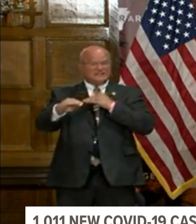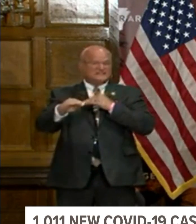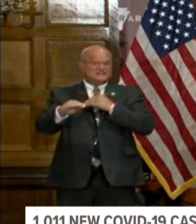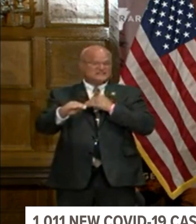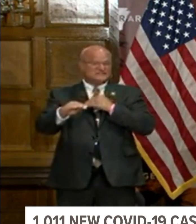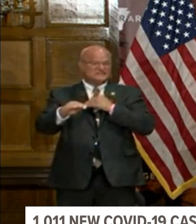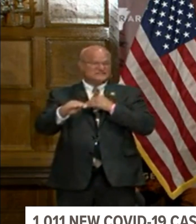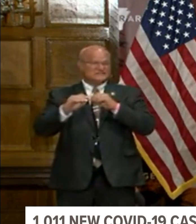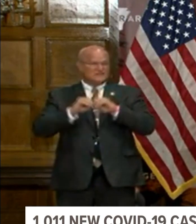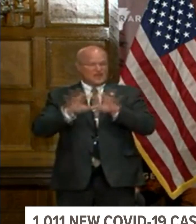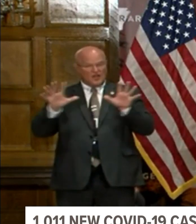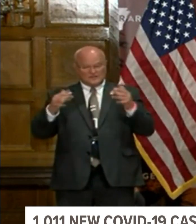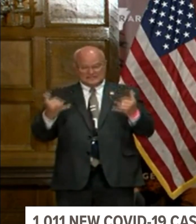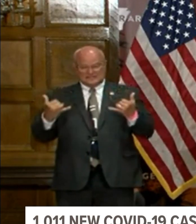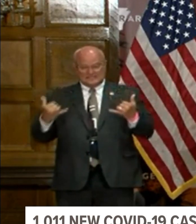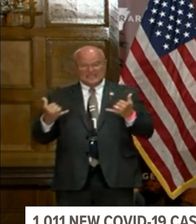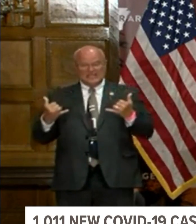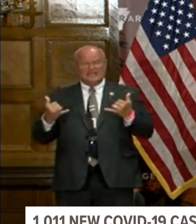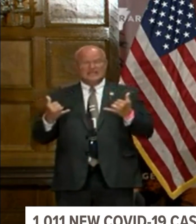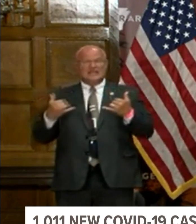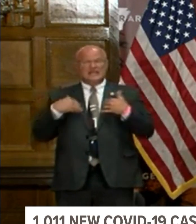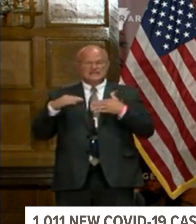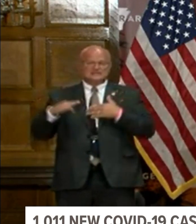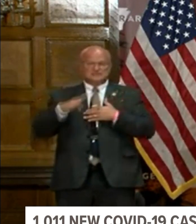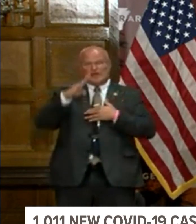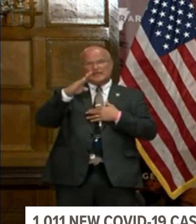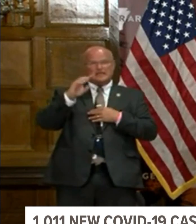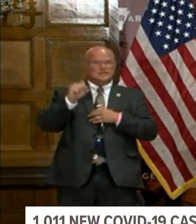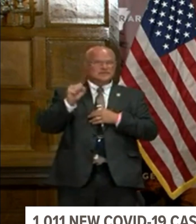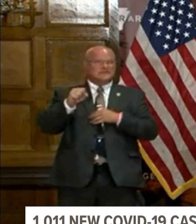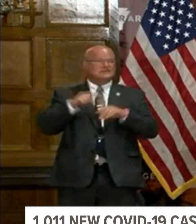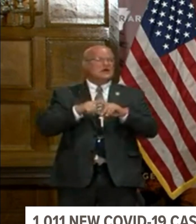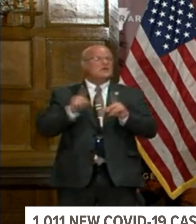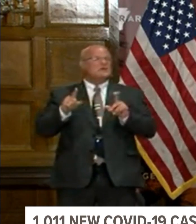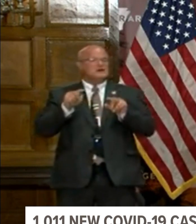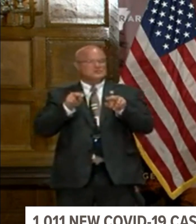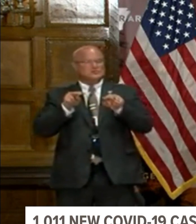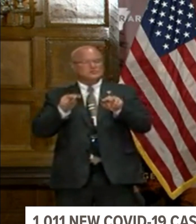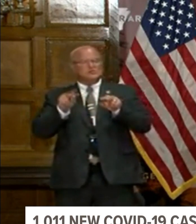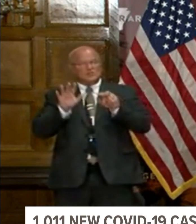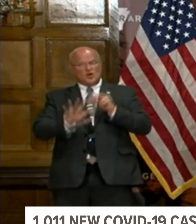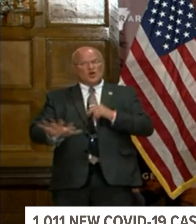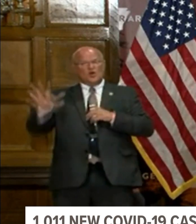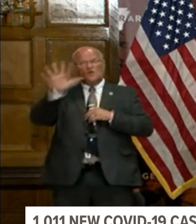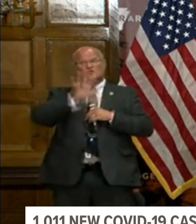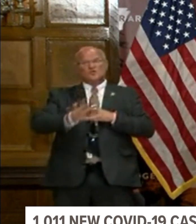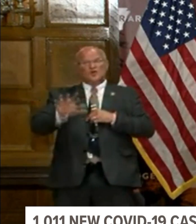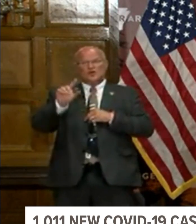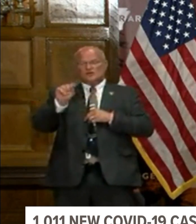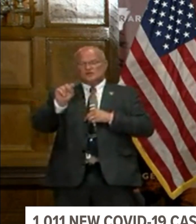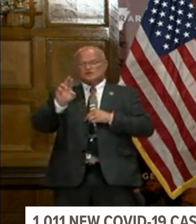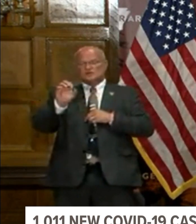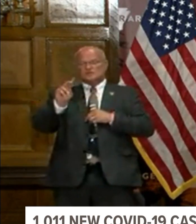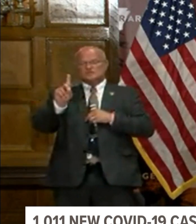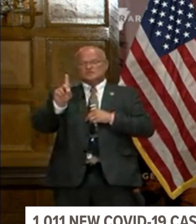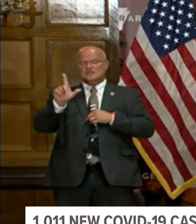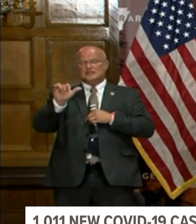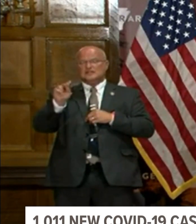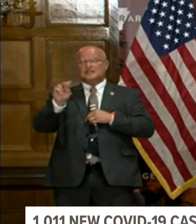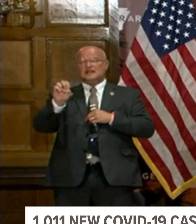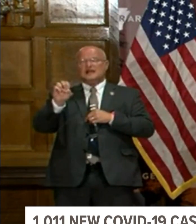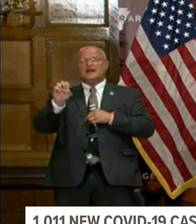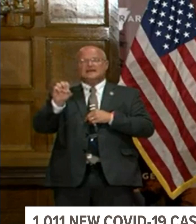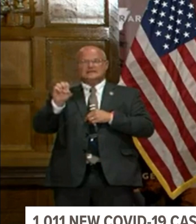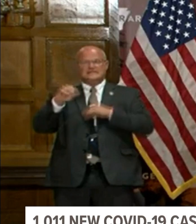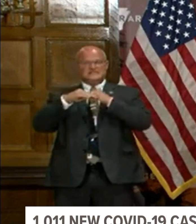flat. Obviously today there's been a spike up. But you look at the overall trend line and it's flat. Now, obviously, we want it to